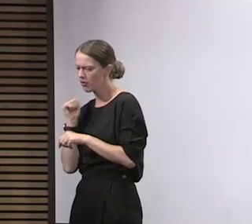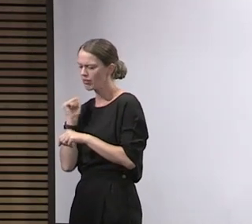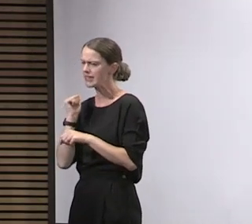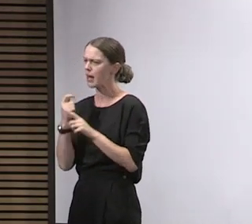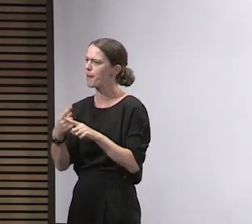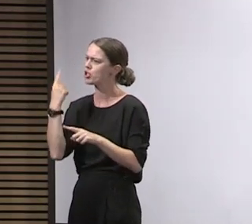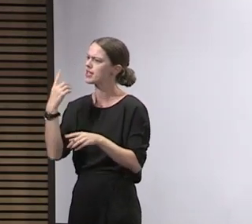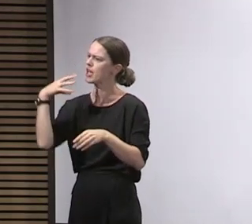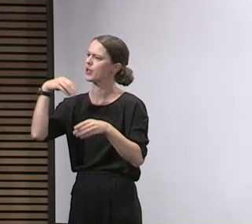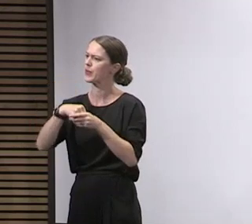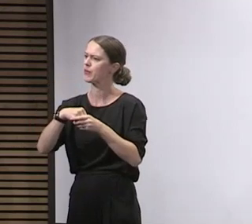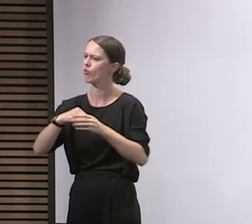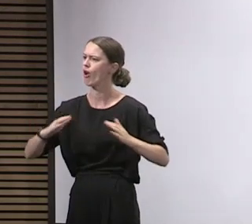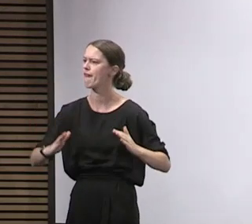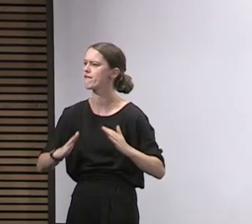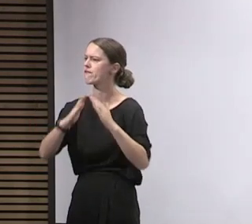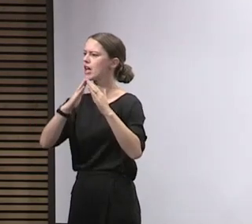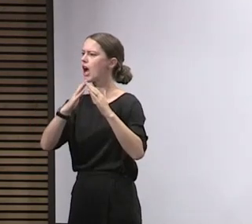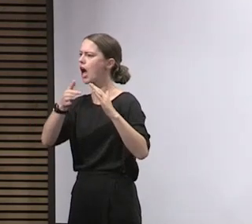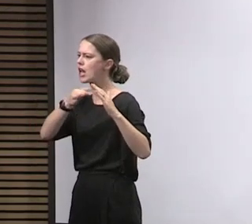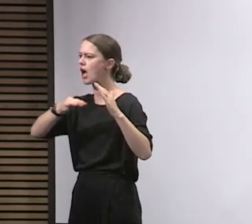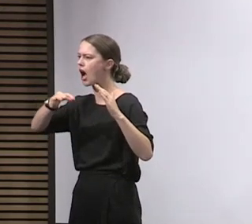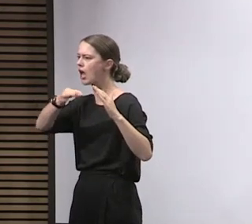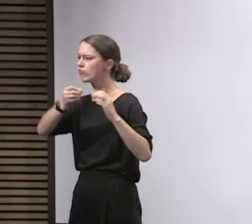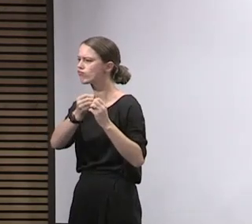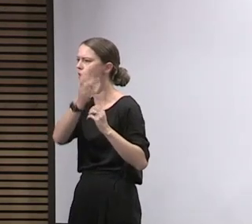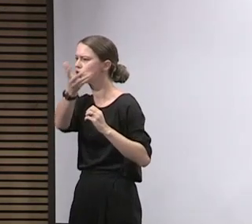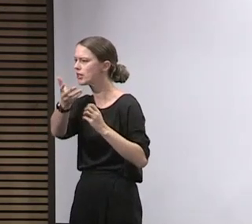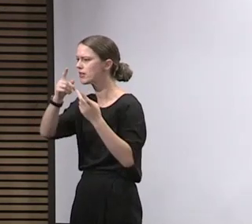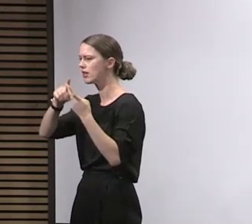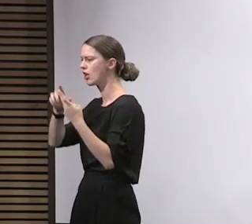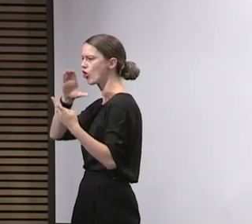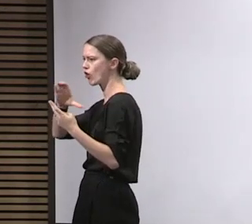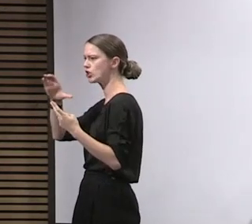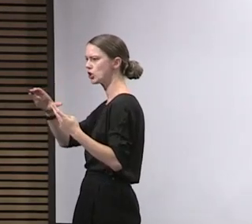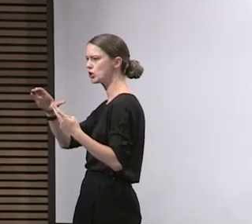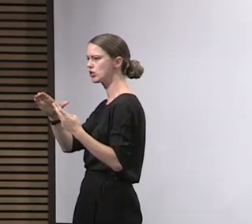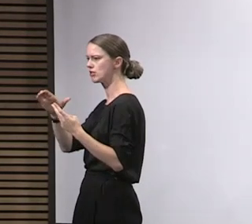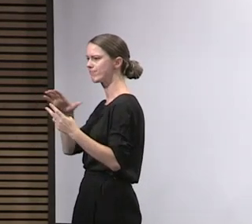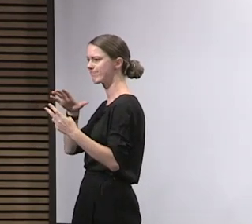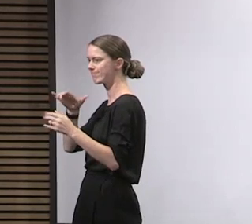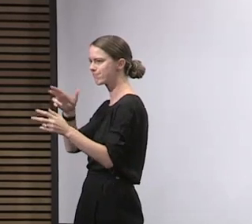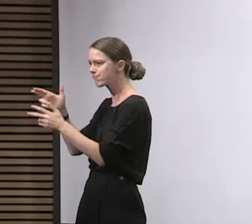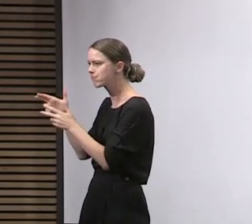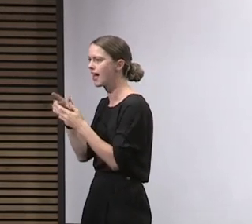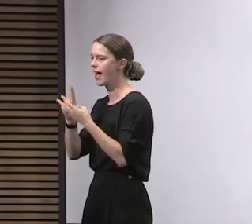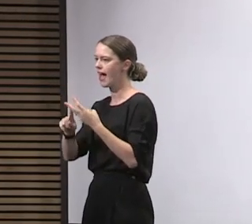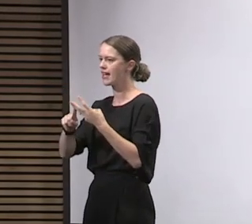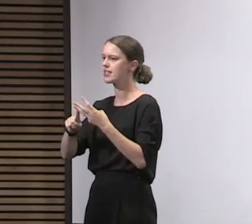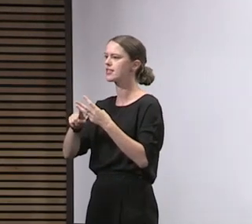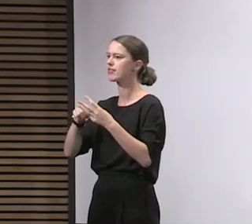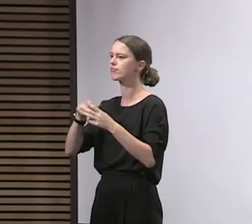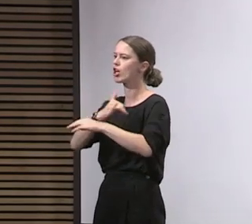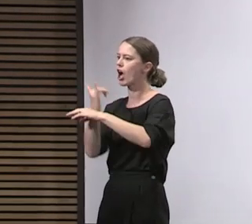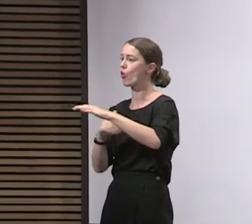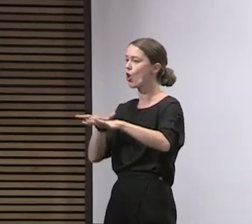emergencies including the Whakaari White Island eruption, the Christchurch mosque attacks, and of course the Kaikoura earthquake